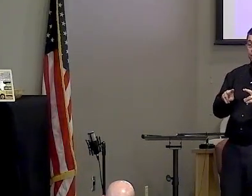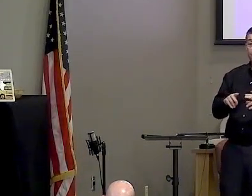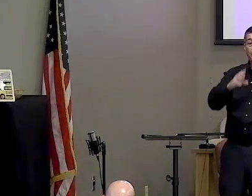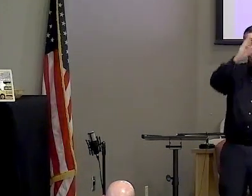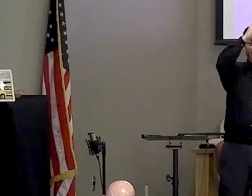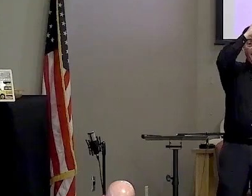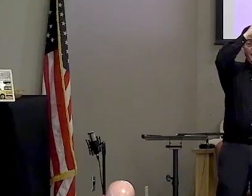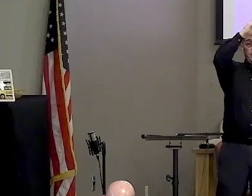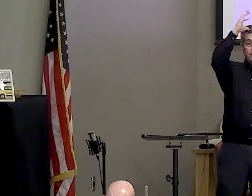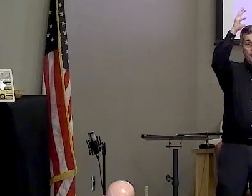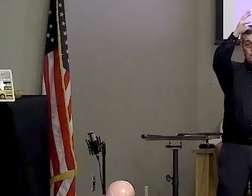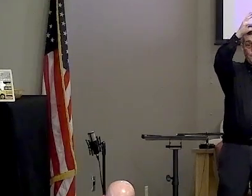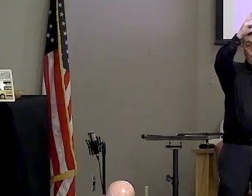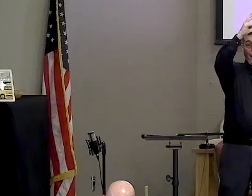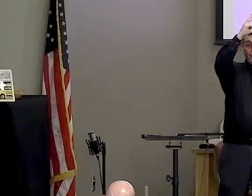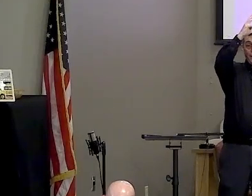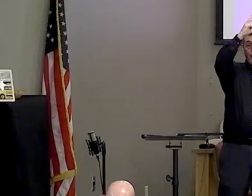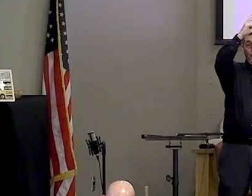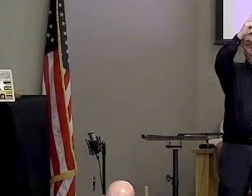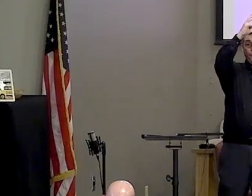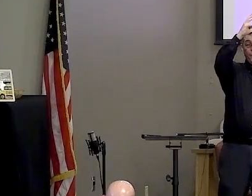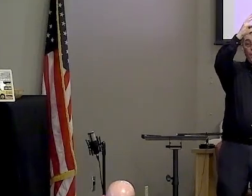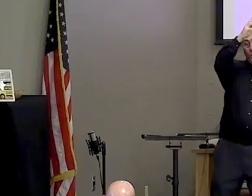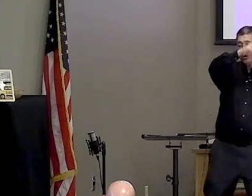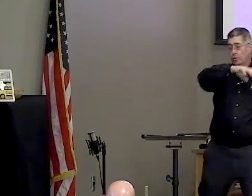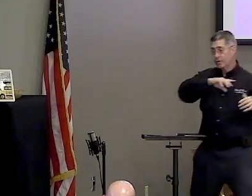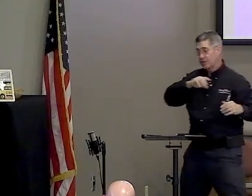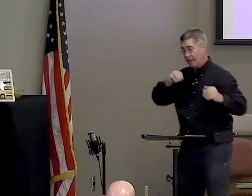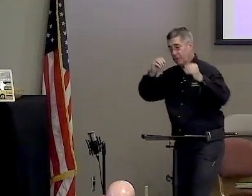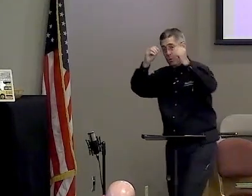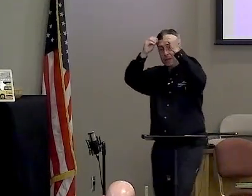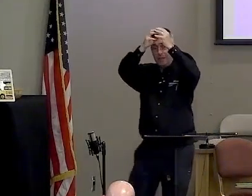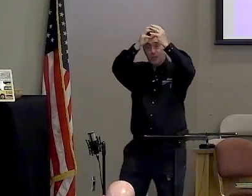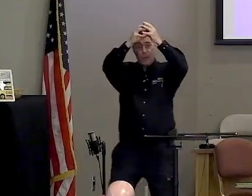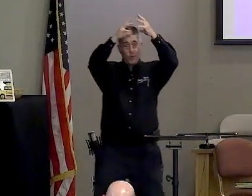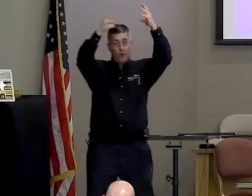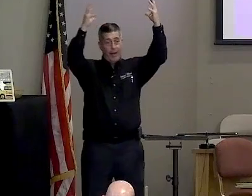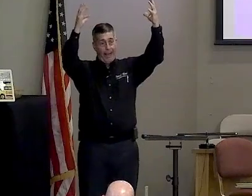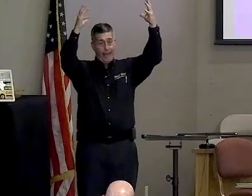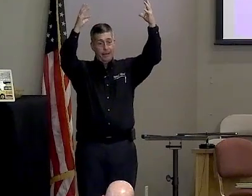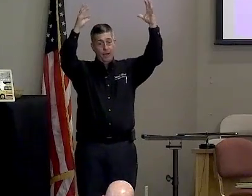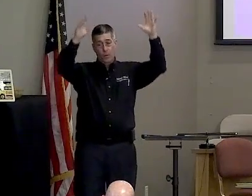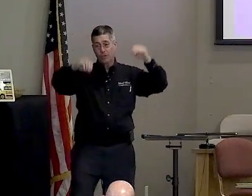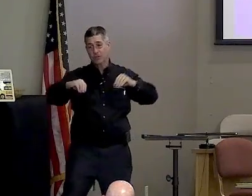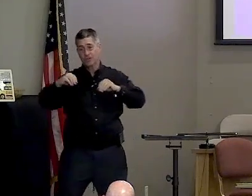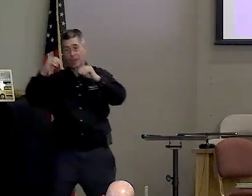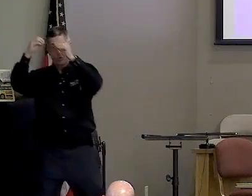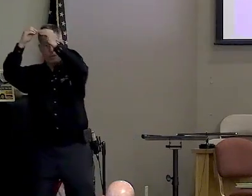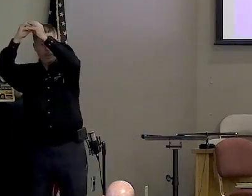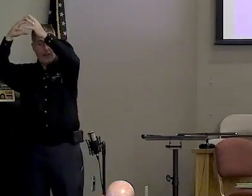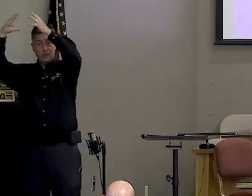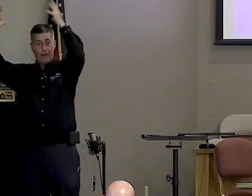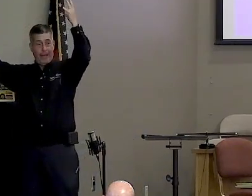gets this idea, which was the same as what the interpreter had, which is the same as what the pastor had.